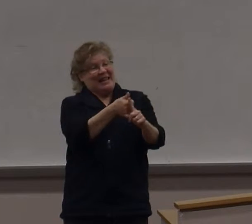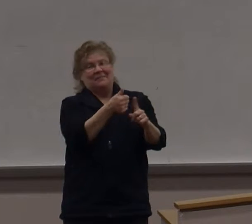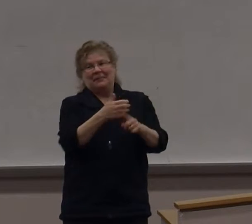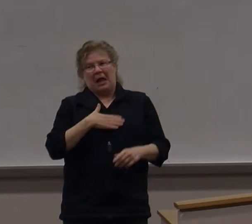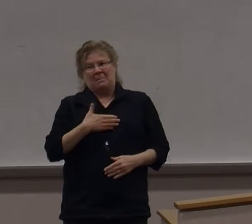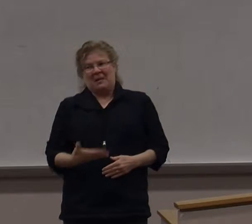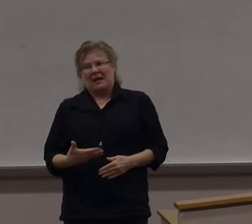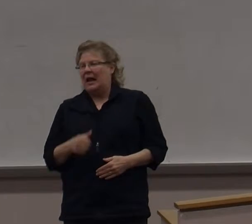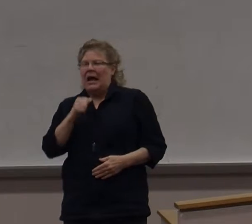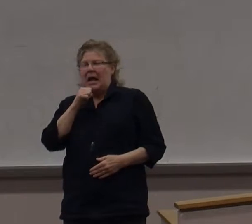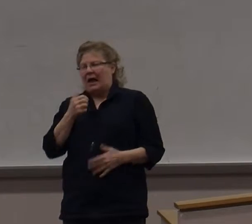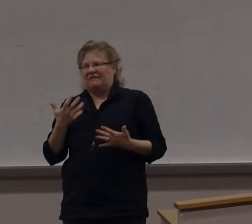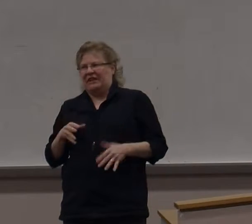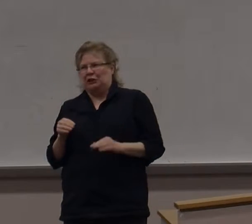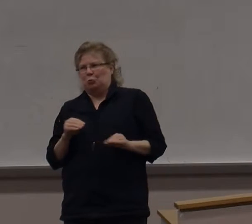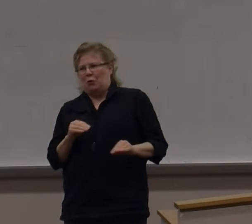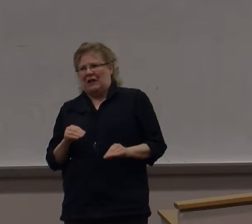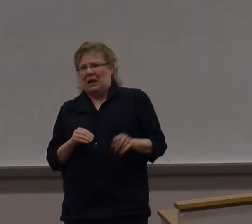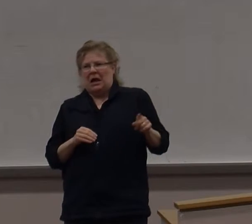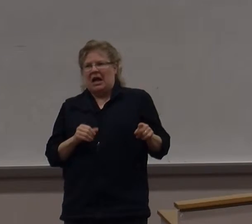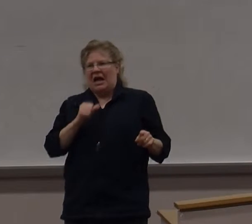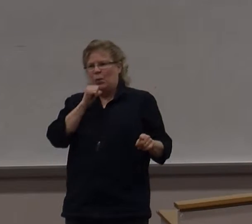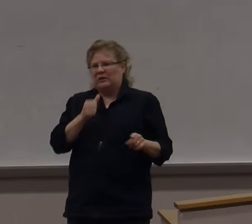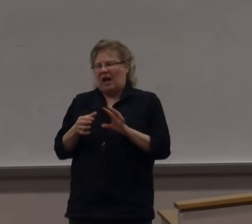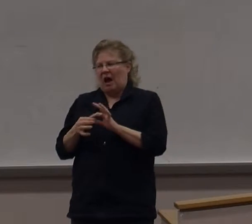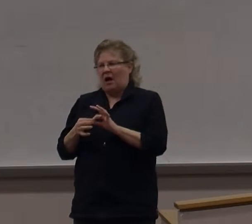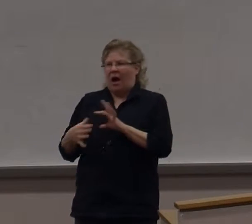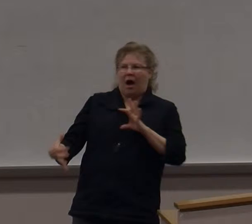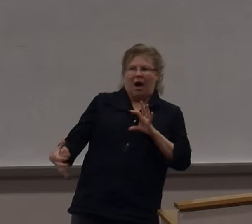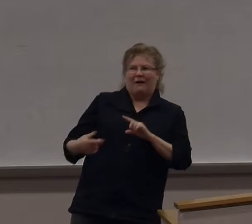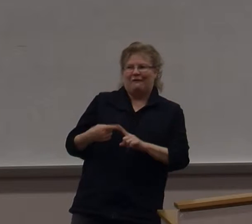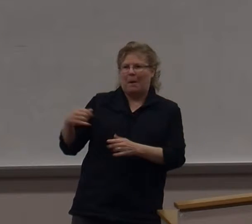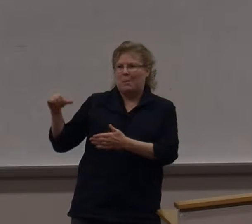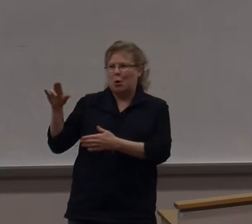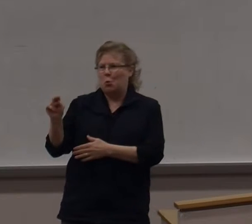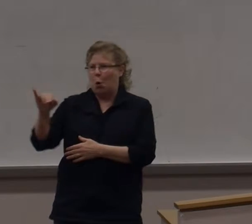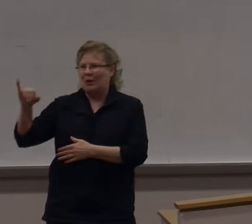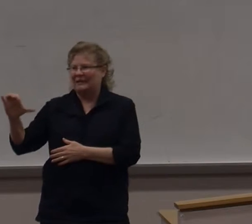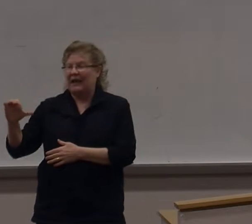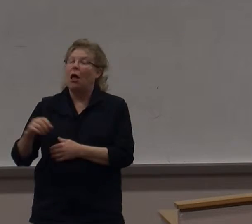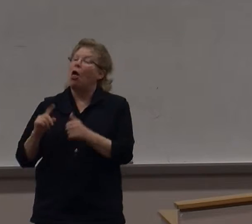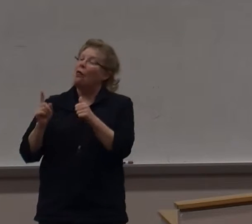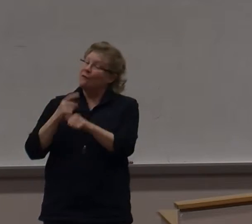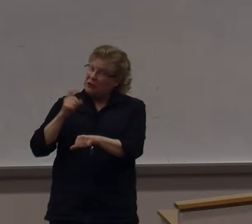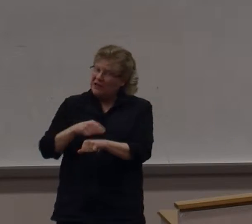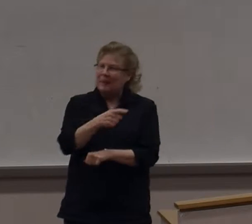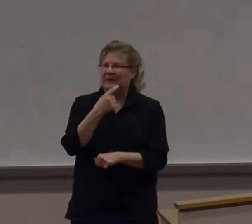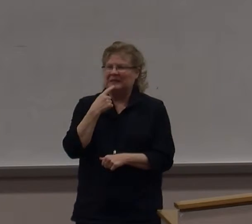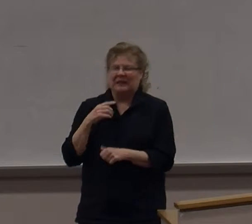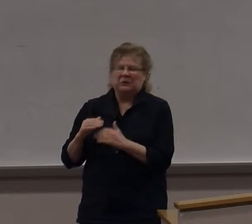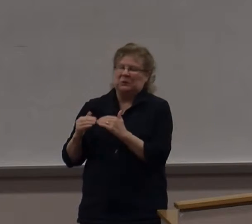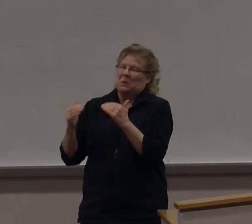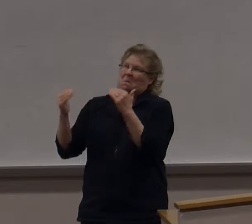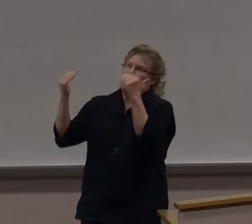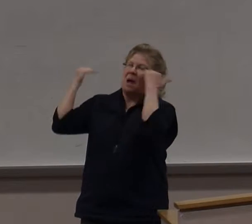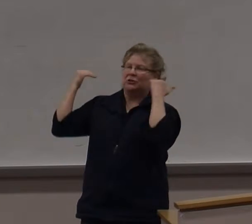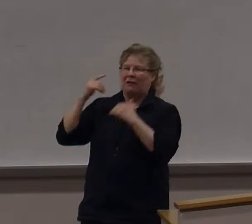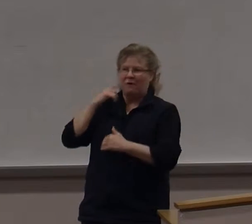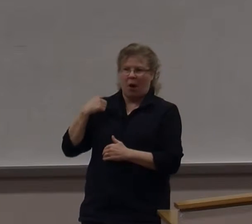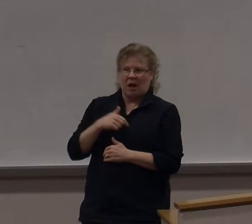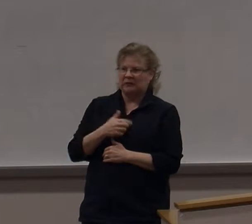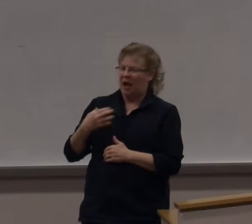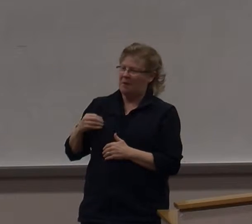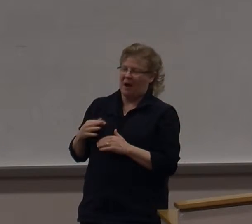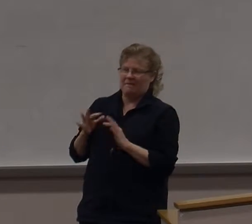through with New York City. The first time, he admitted the city was too much for him and his family. But he was convinced he would be